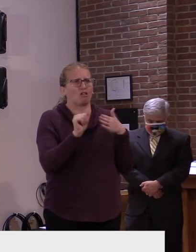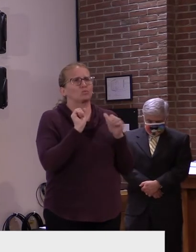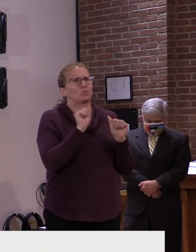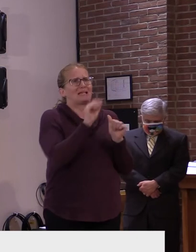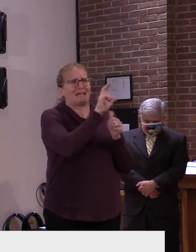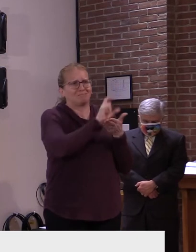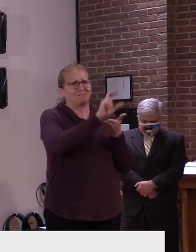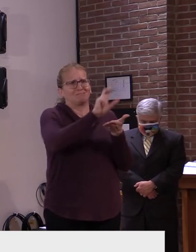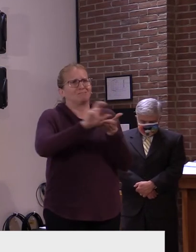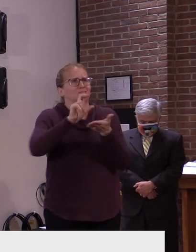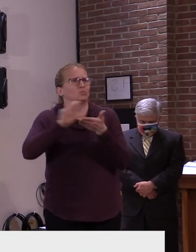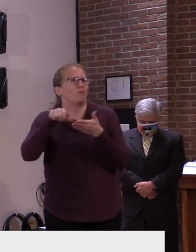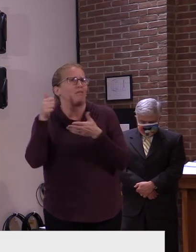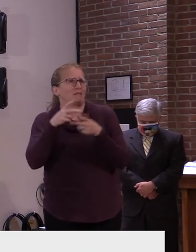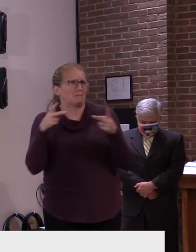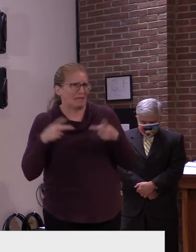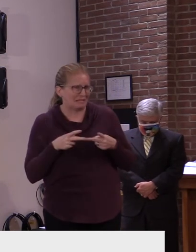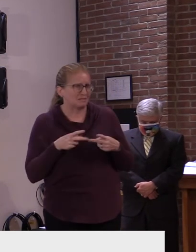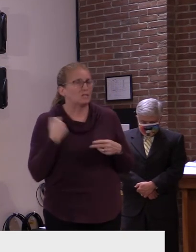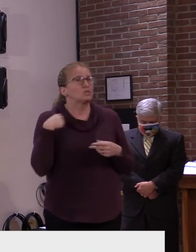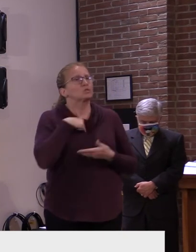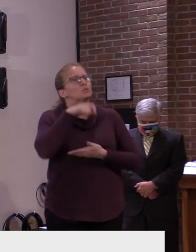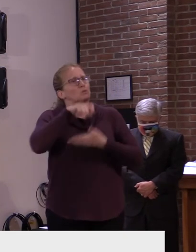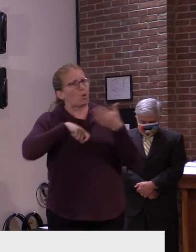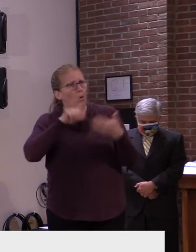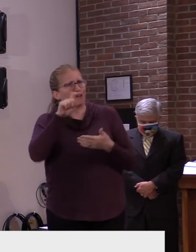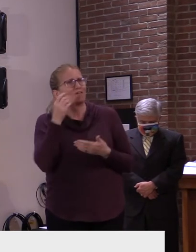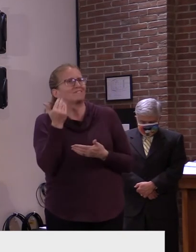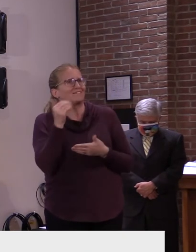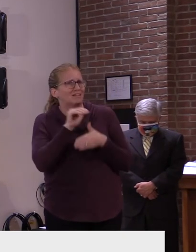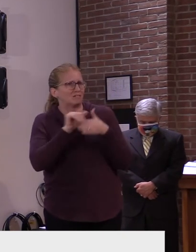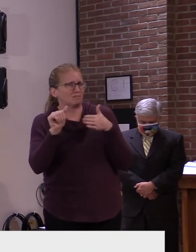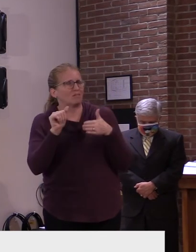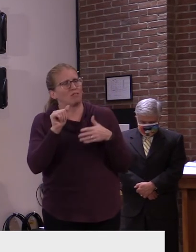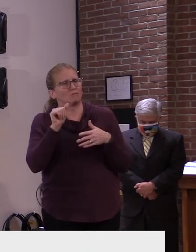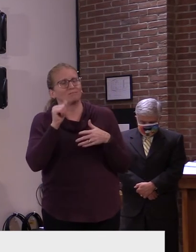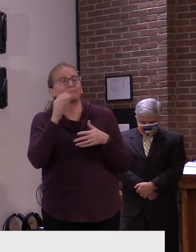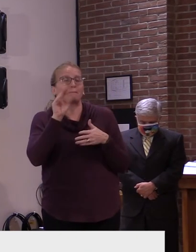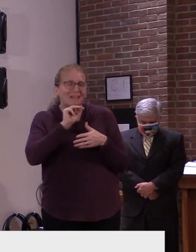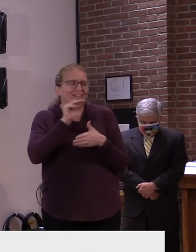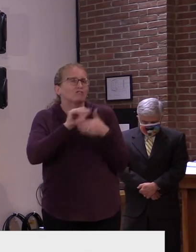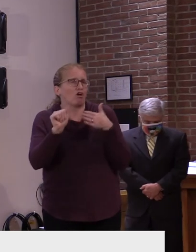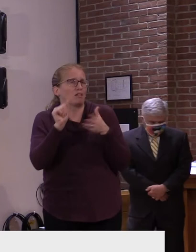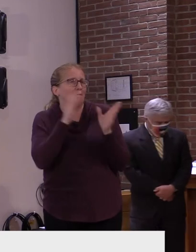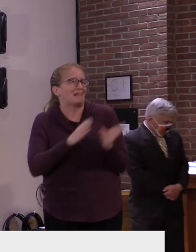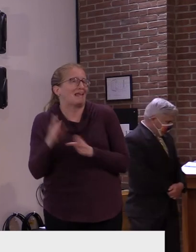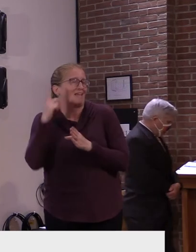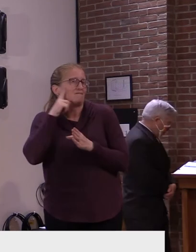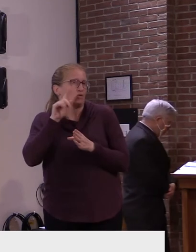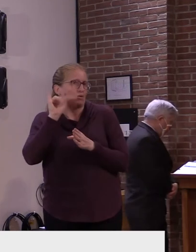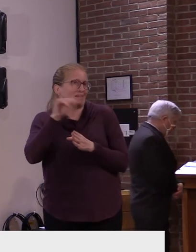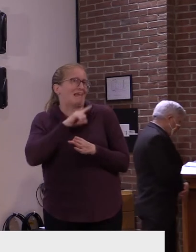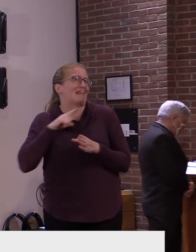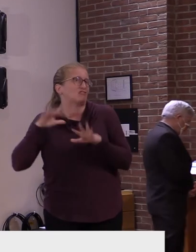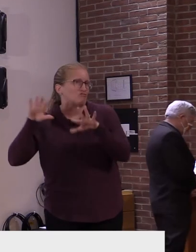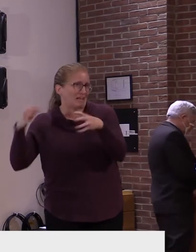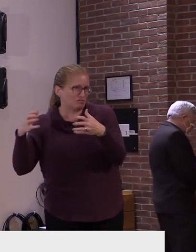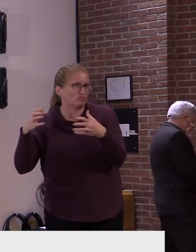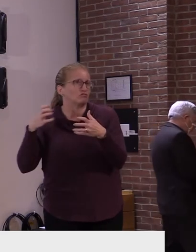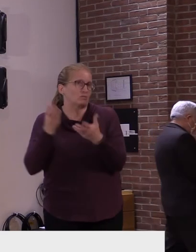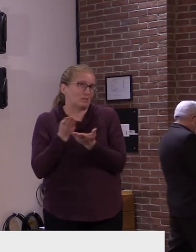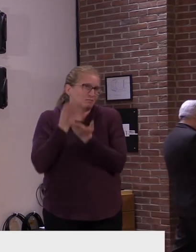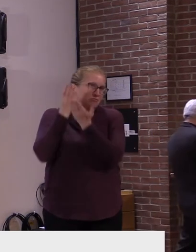115 million dollar plan for the legislature how we reach the reallocation number and what our plans